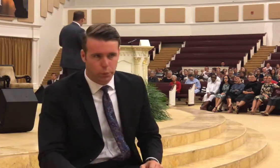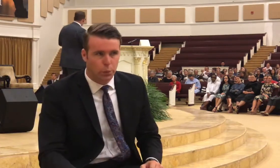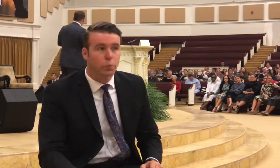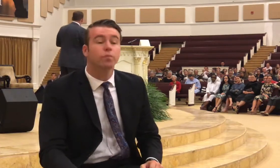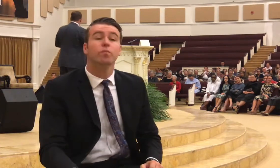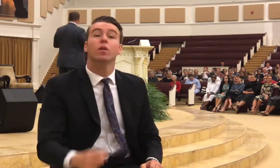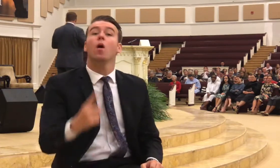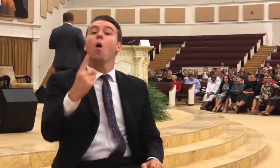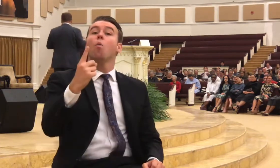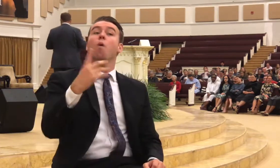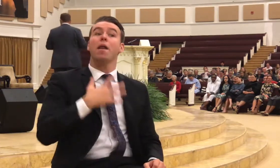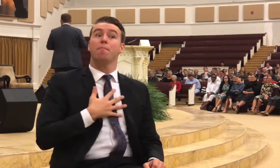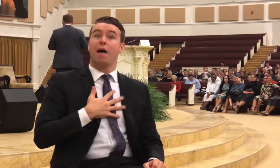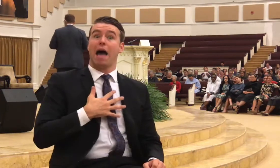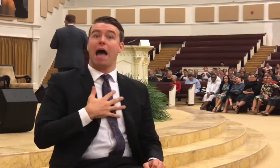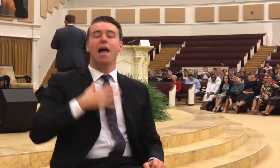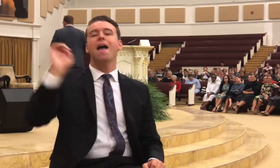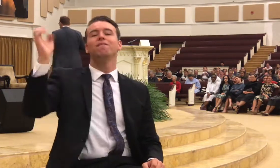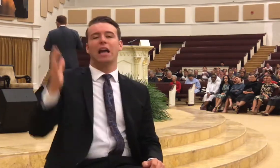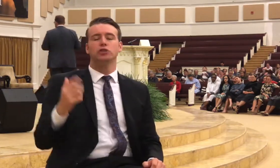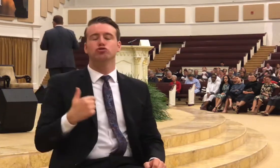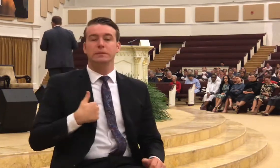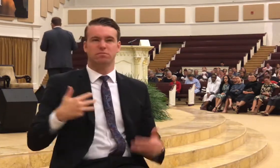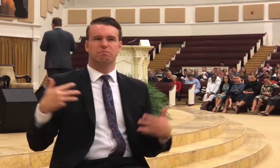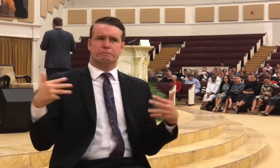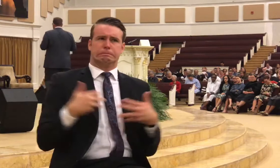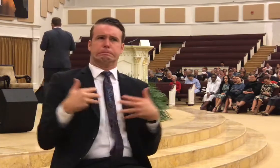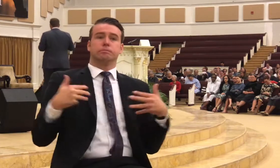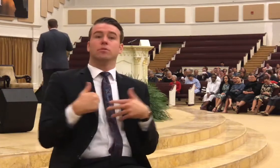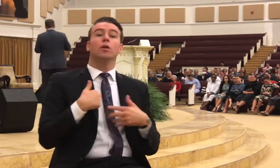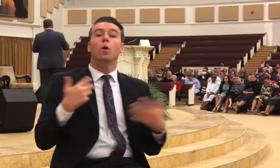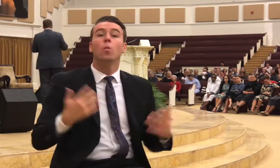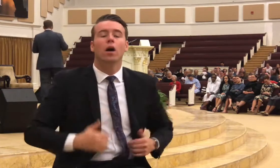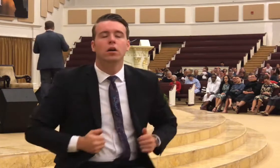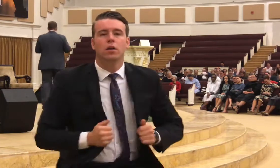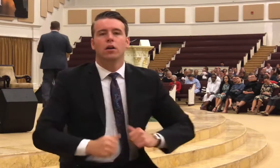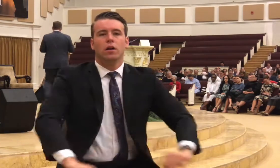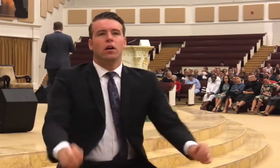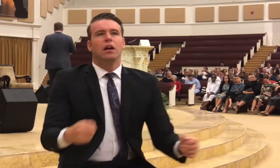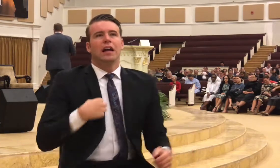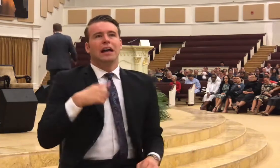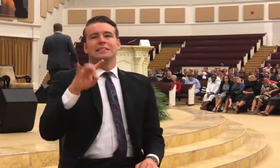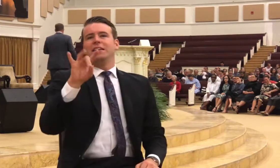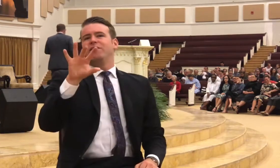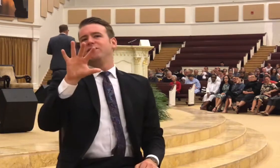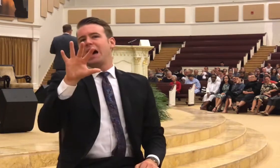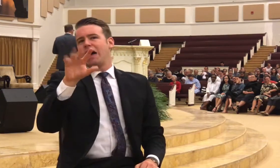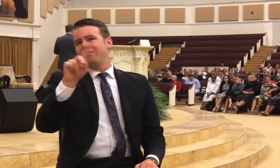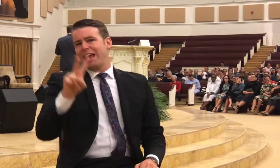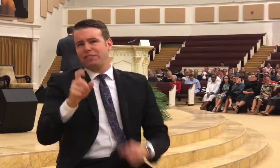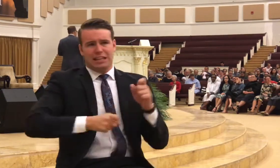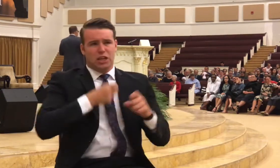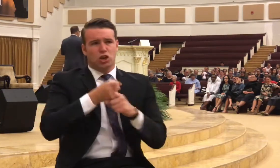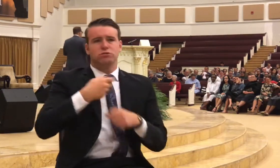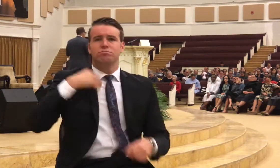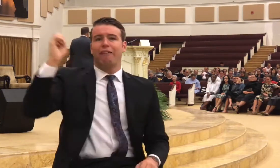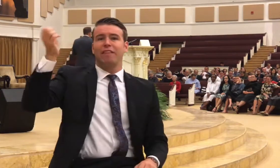One of the fears I had as an evangelist, I evangelized for about 5.5 years.